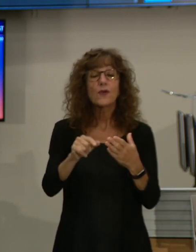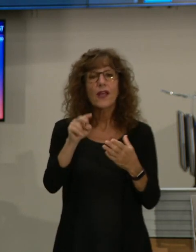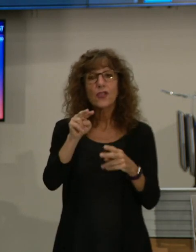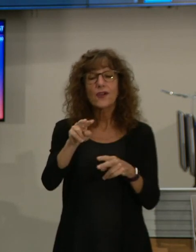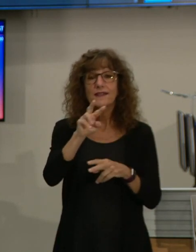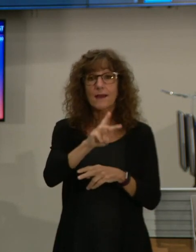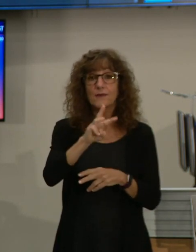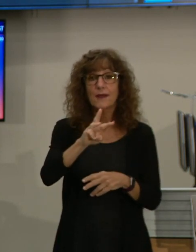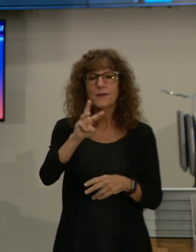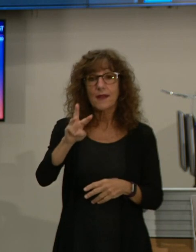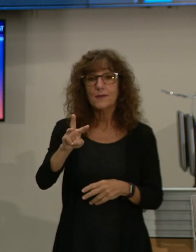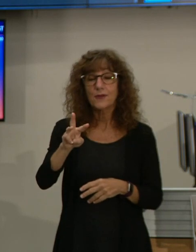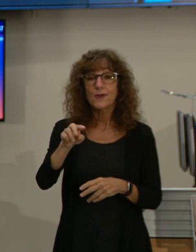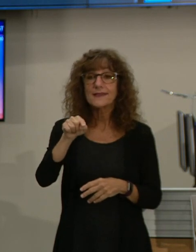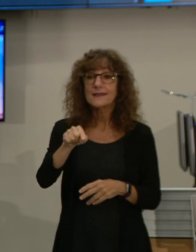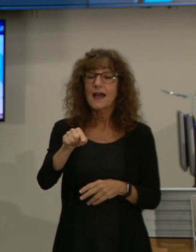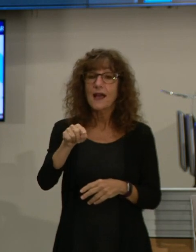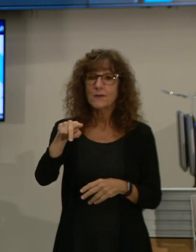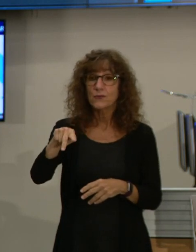to